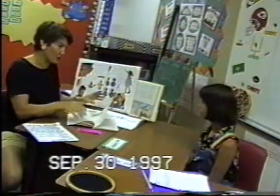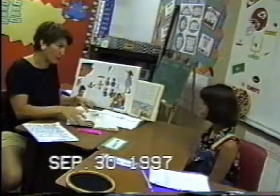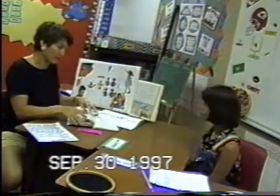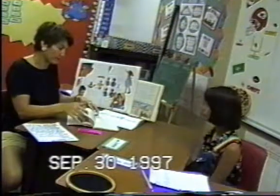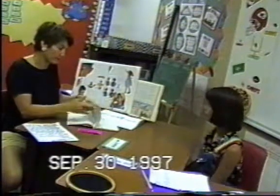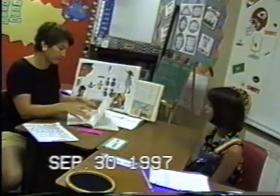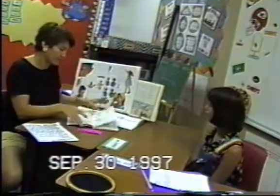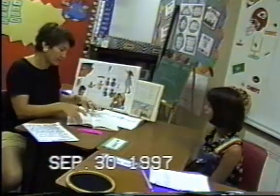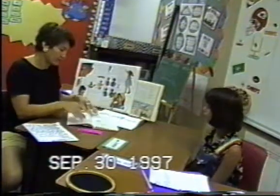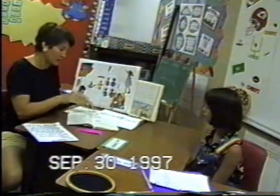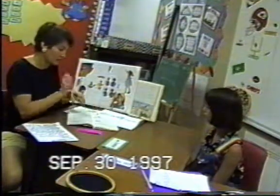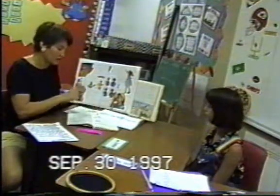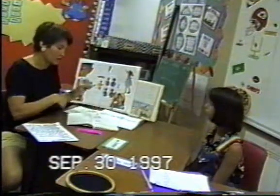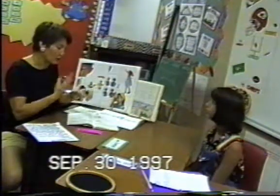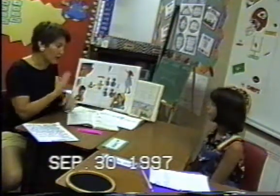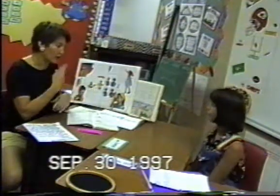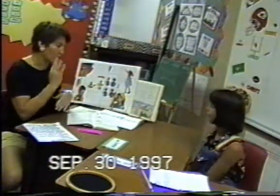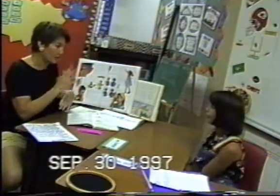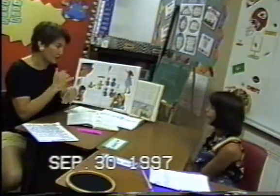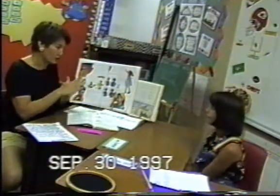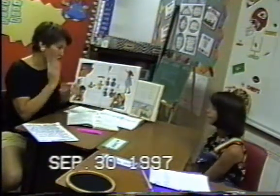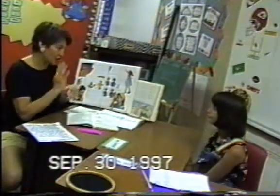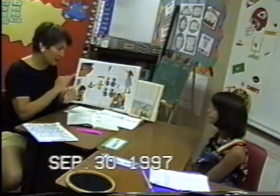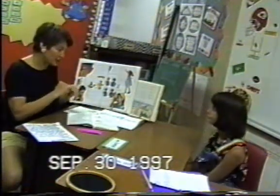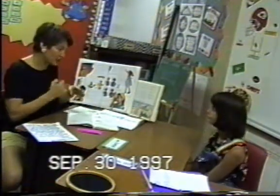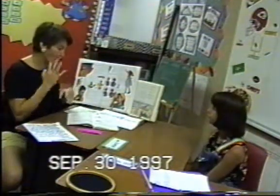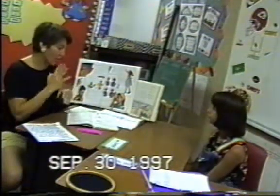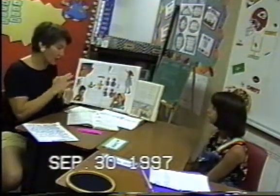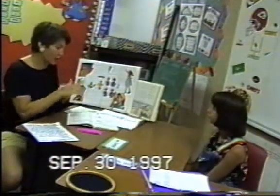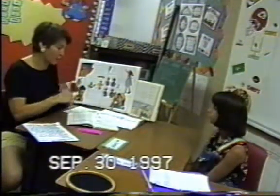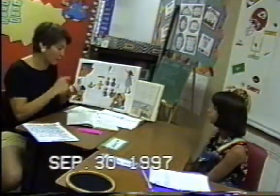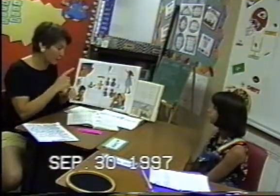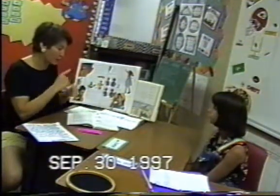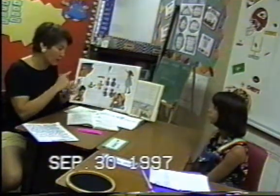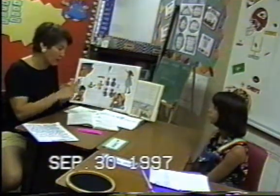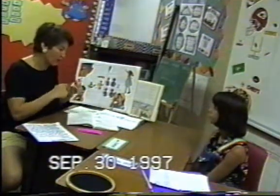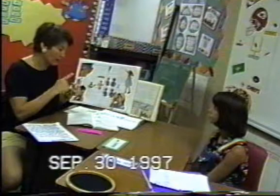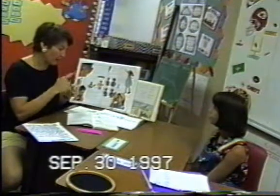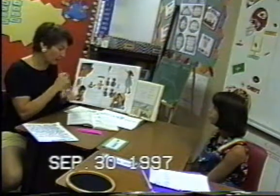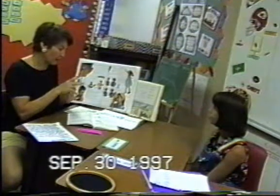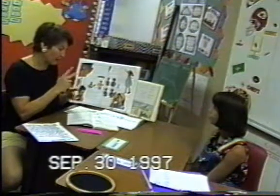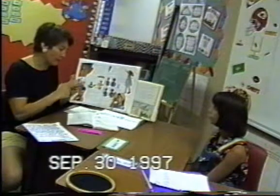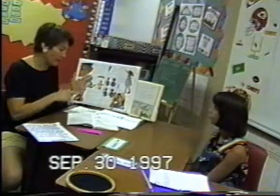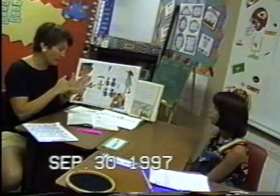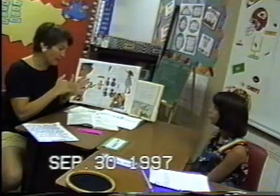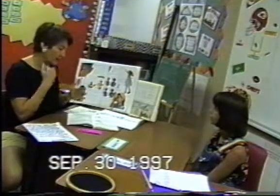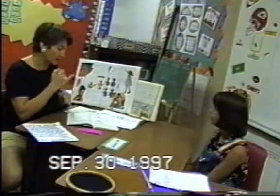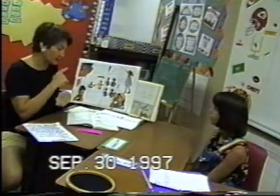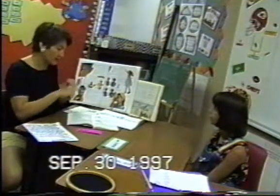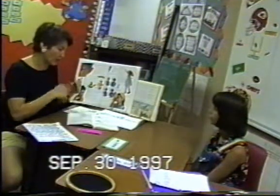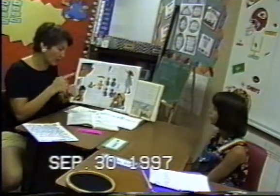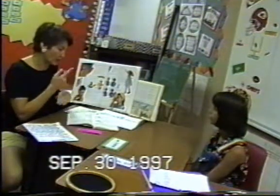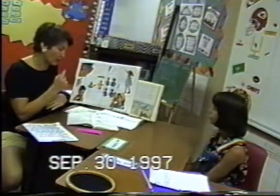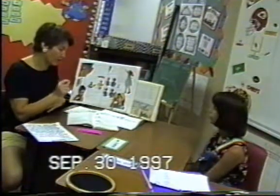chapter. So we are going to just talk about the part that is about